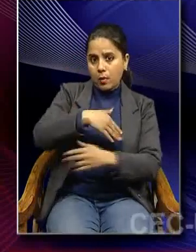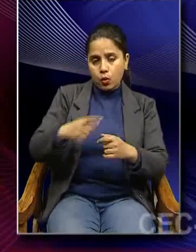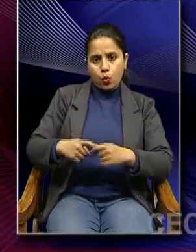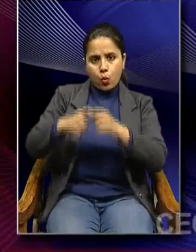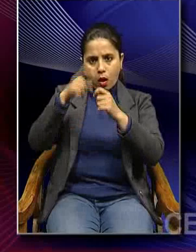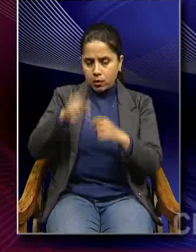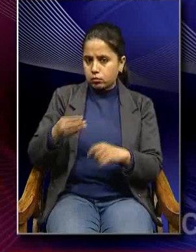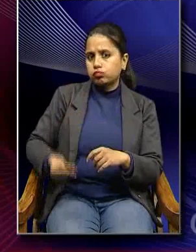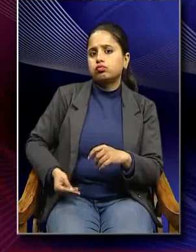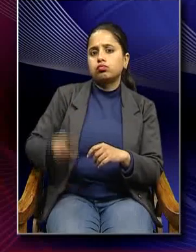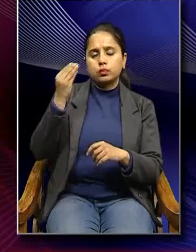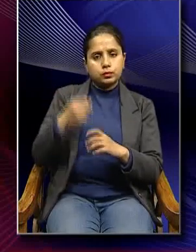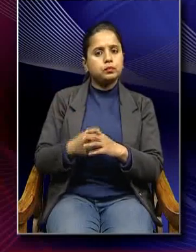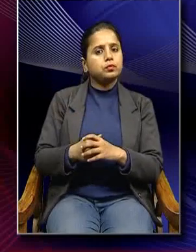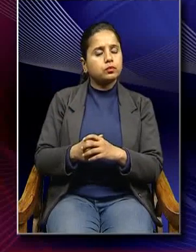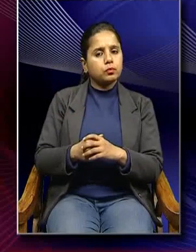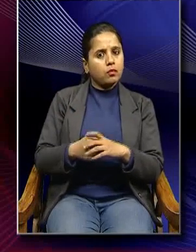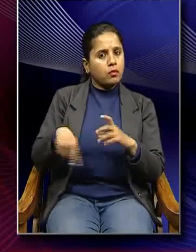increase